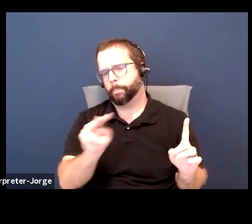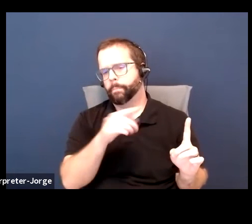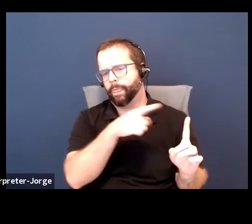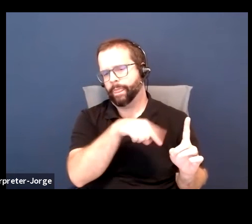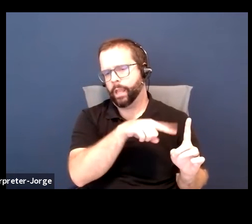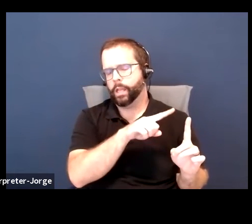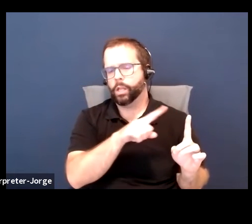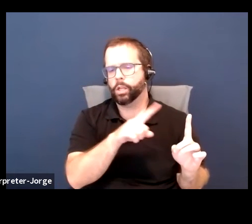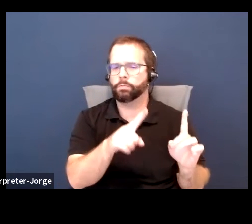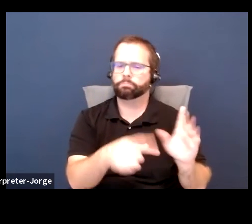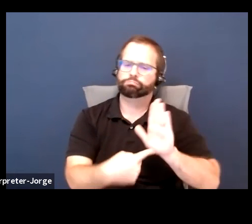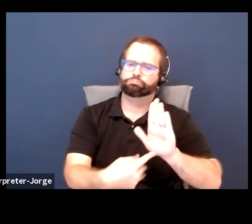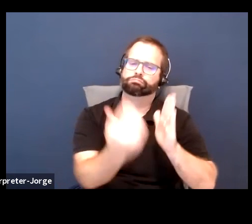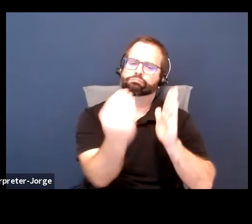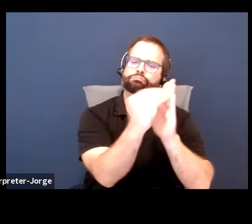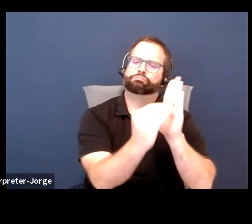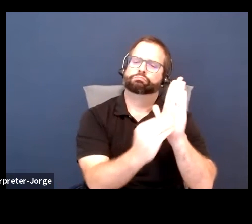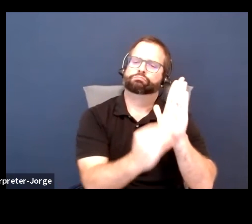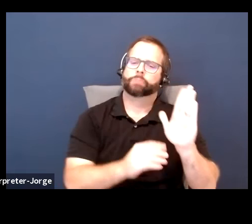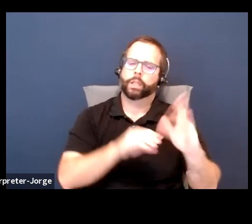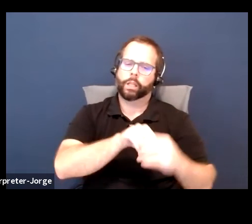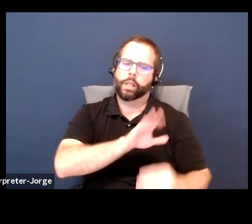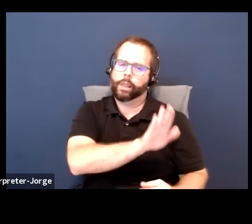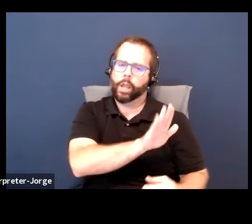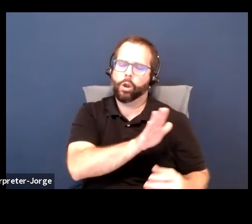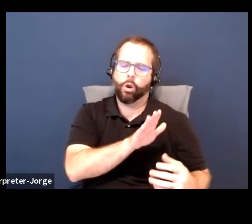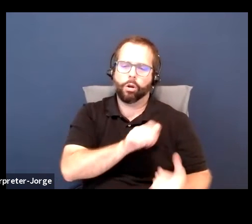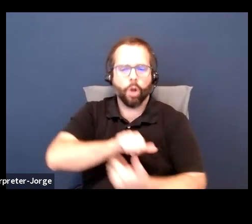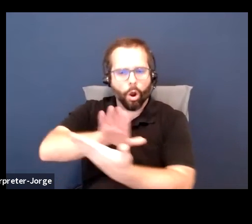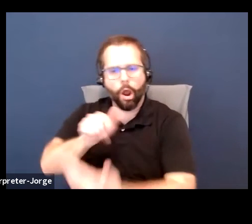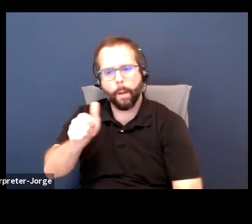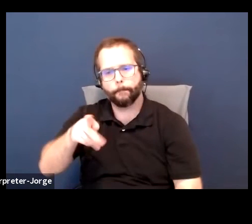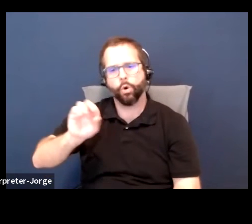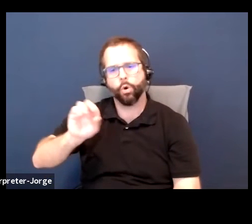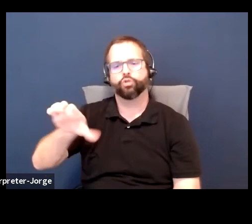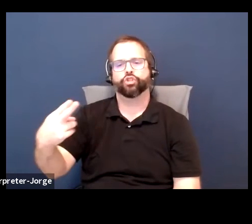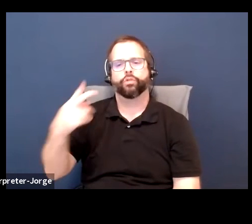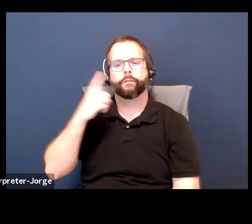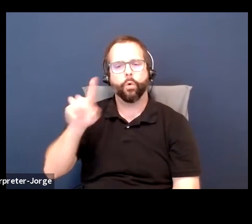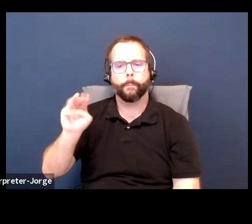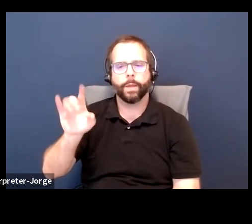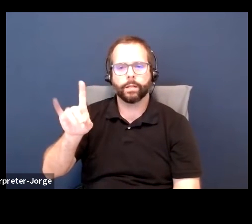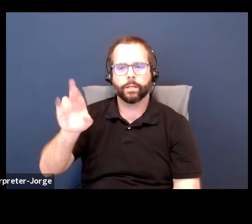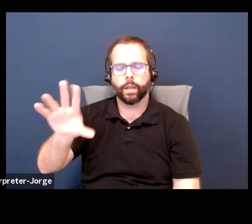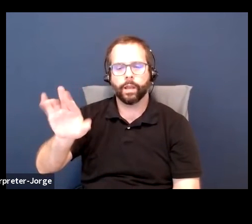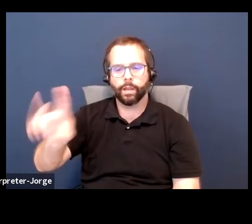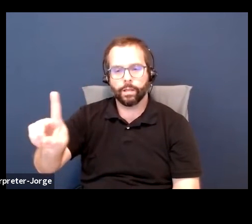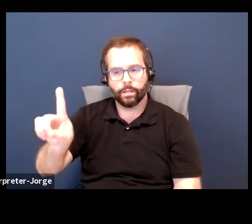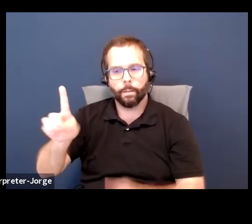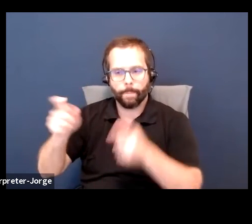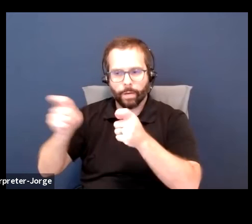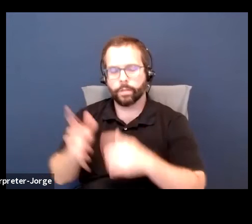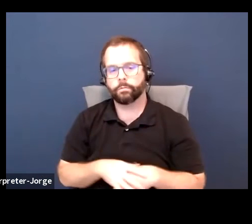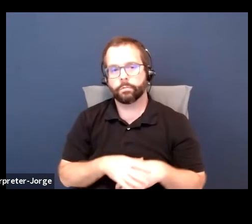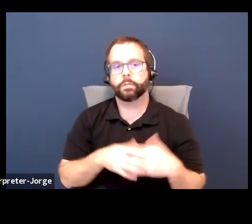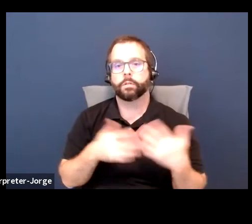approach. These should be described within any application that is put forth. You know, the state will put forth